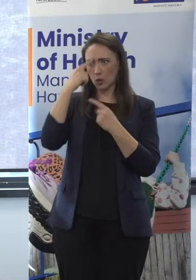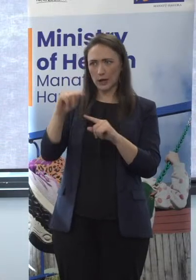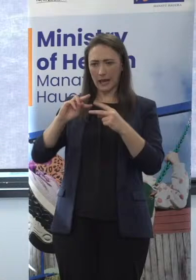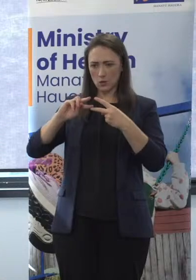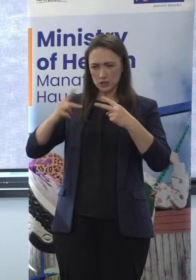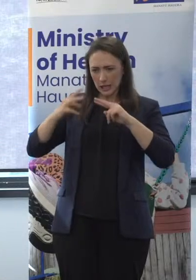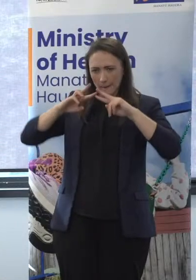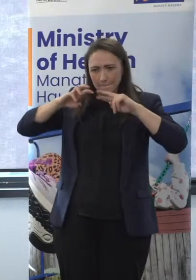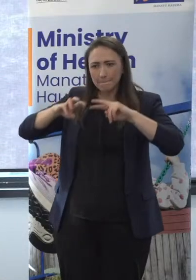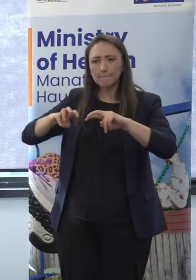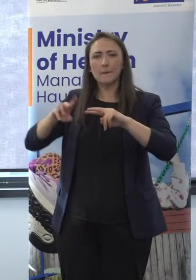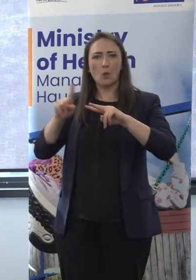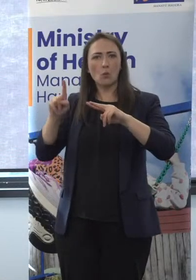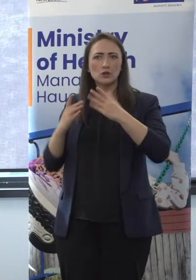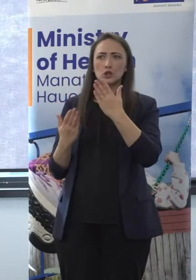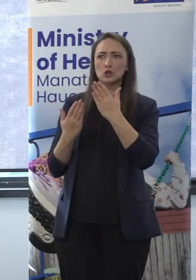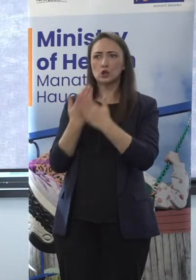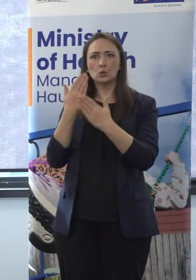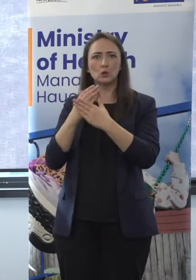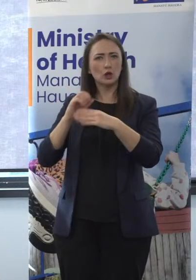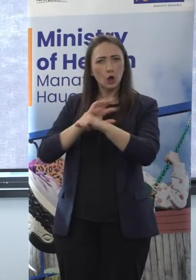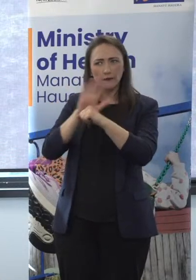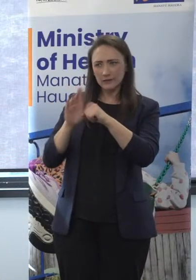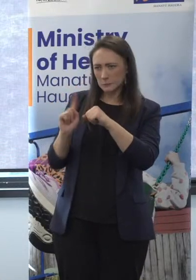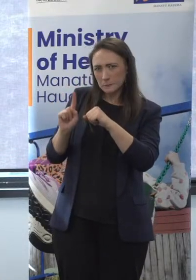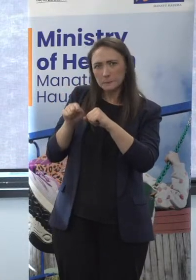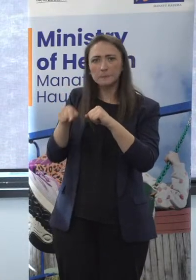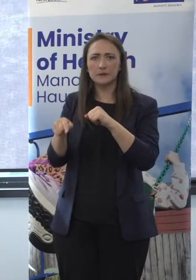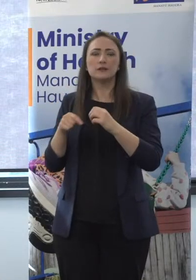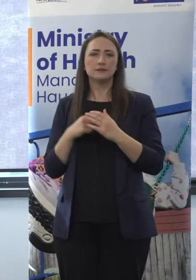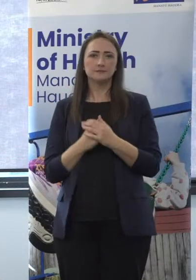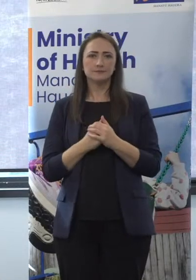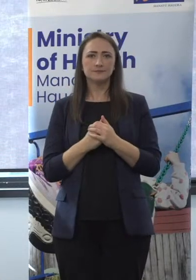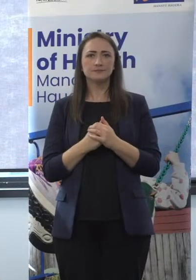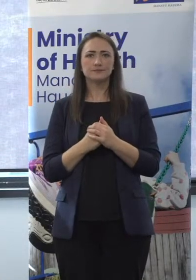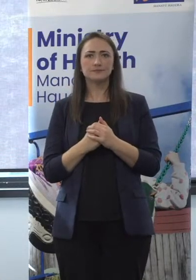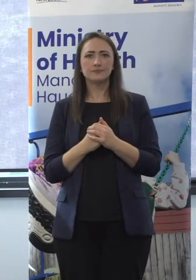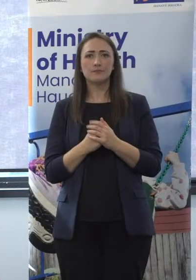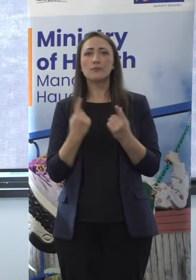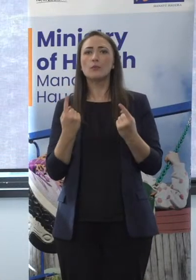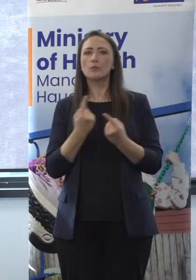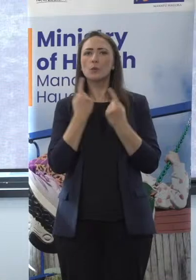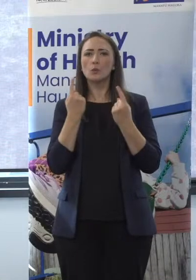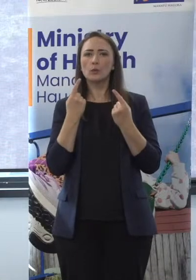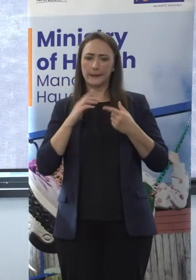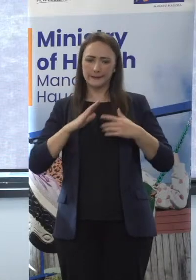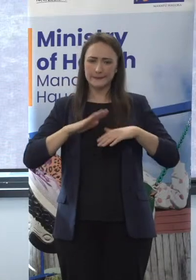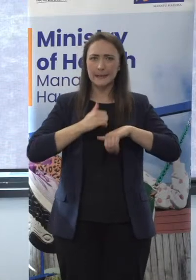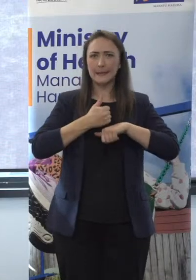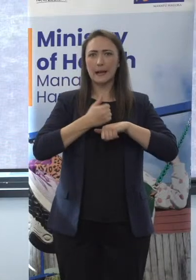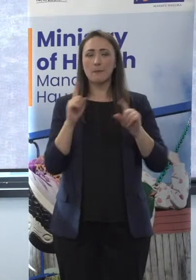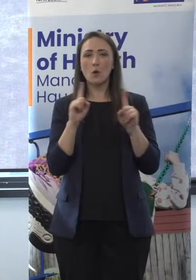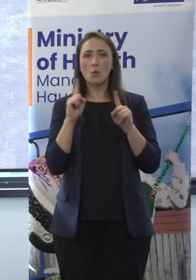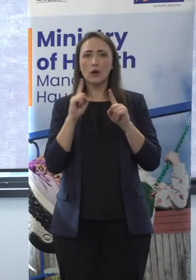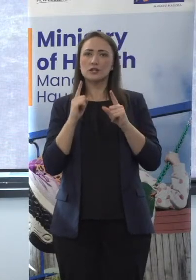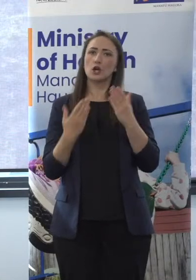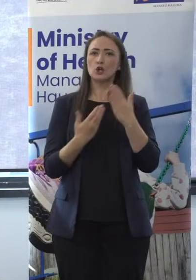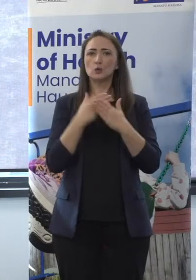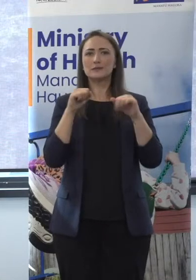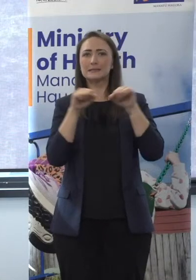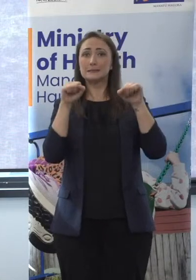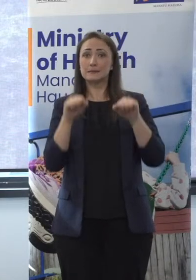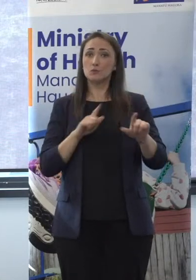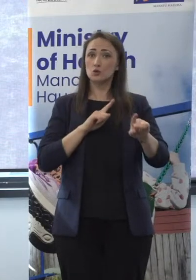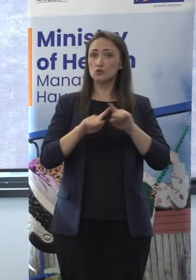new variants. The Ministry is implementing a technology solution that will support rapid follow-up of travellers who are rat